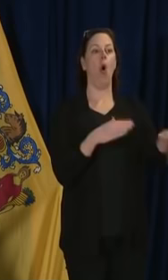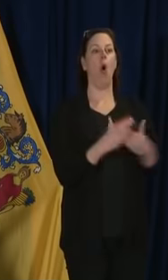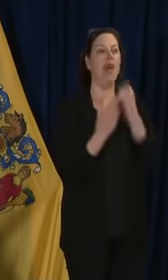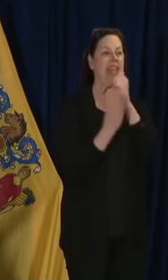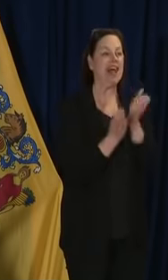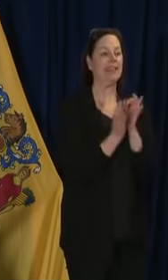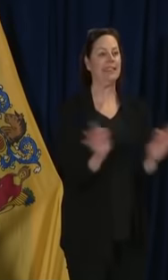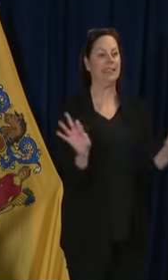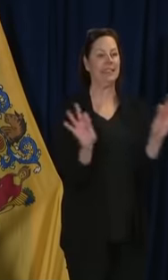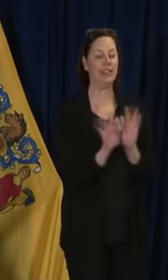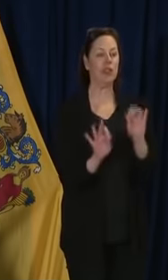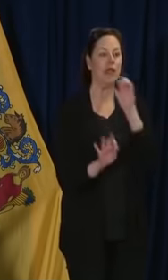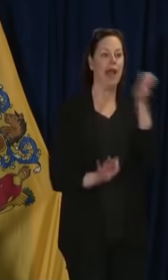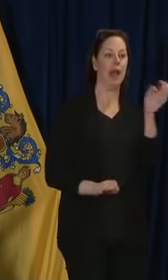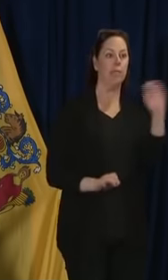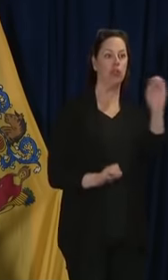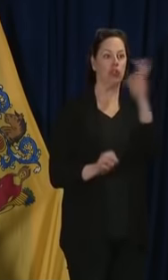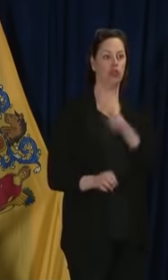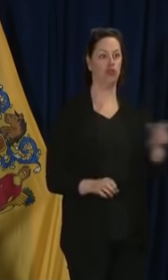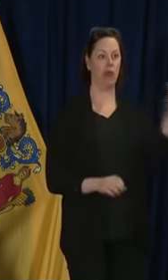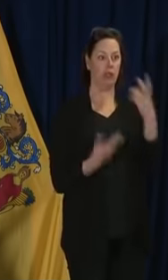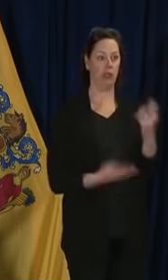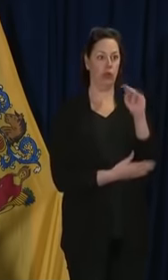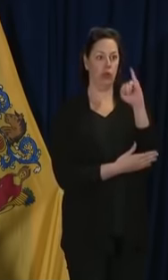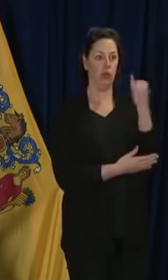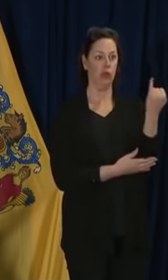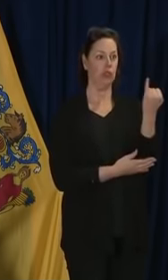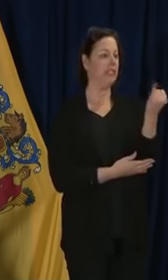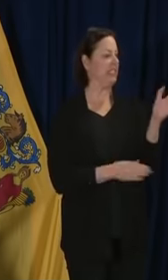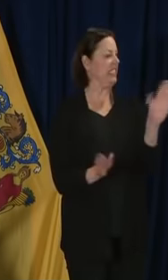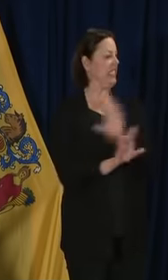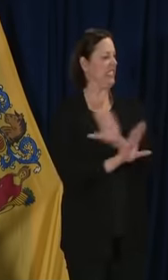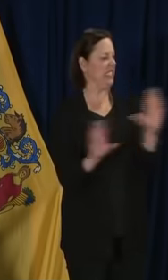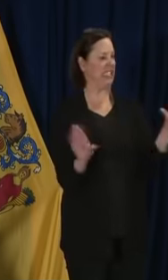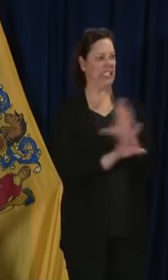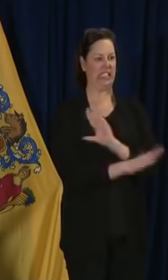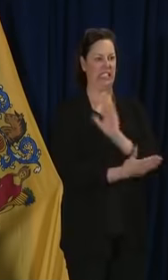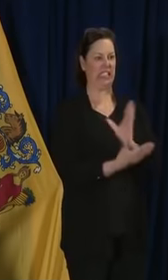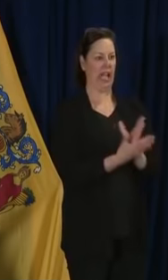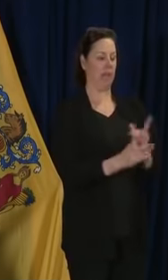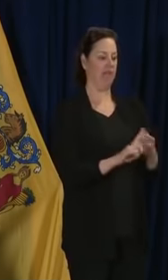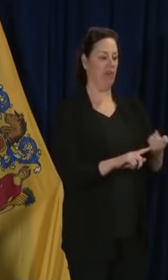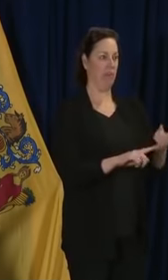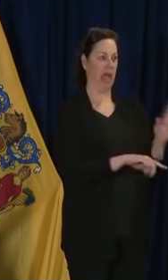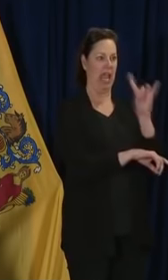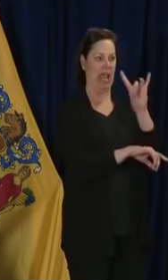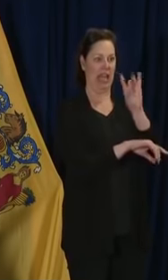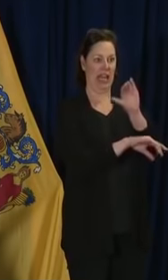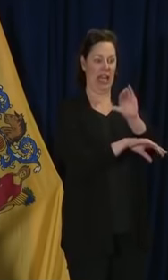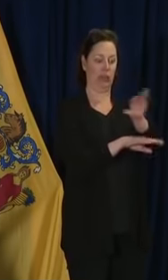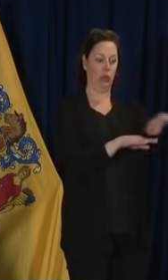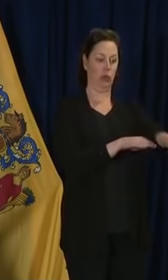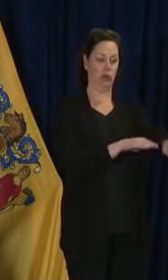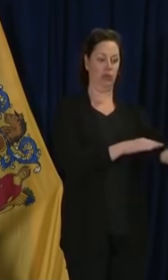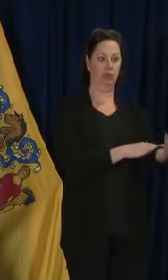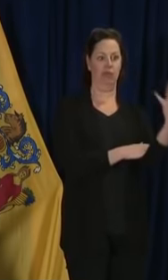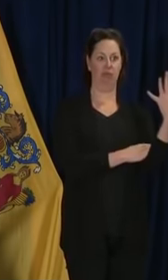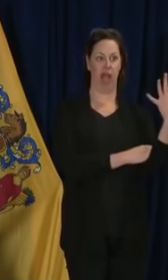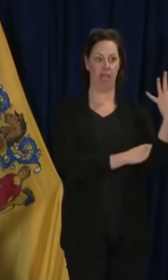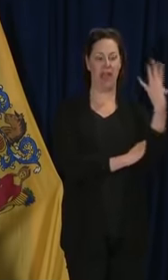non-emergency travel in New Jersey is strongly discouraged between the hours of 8 p.m. and 5